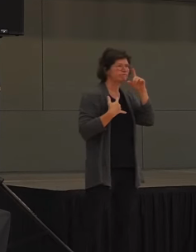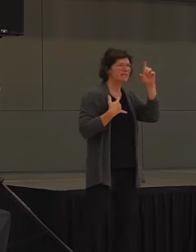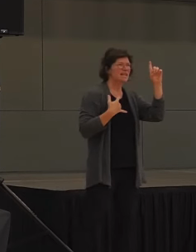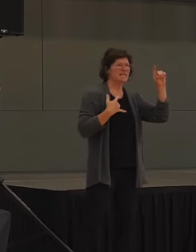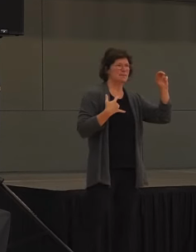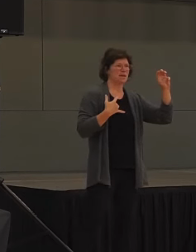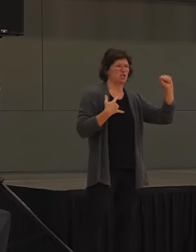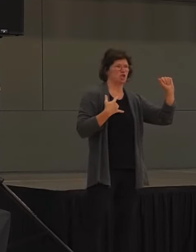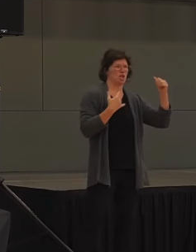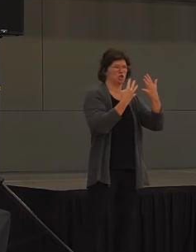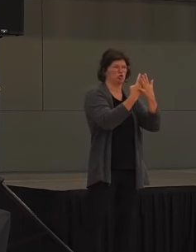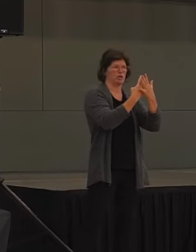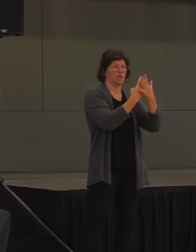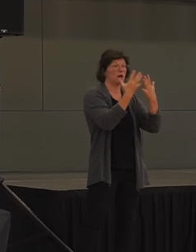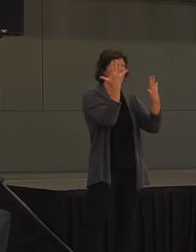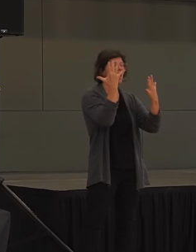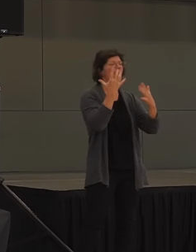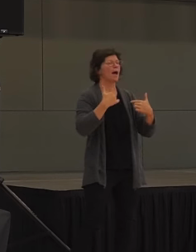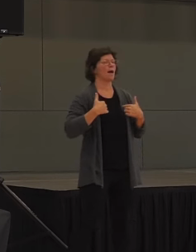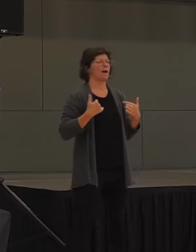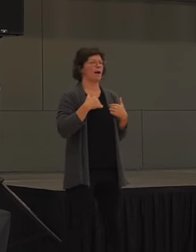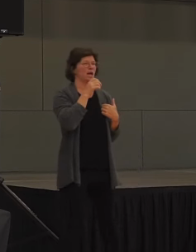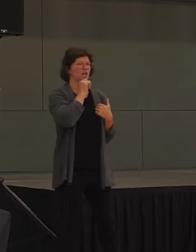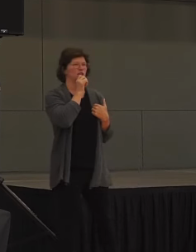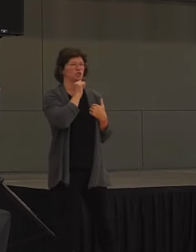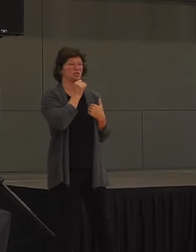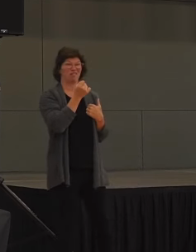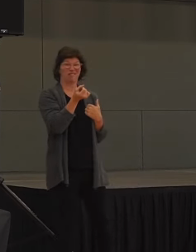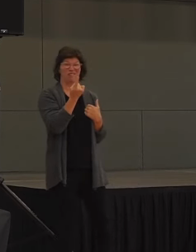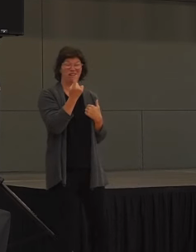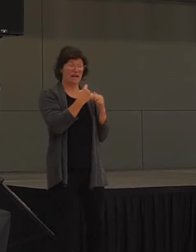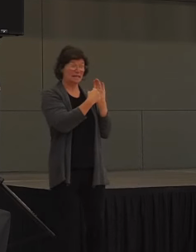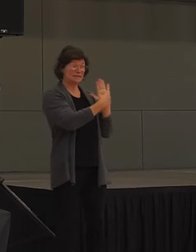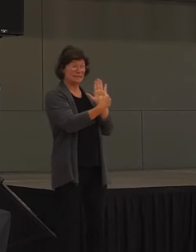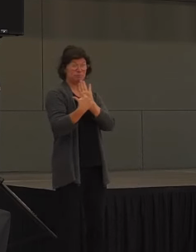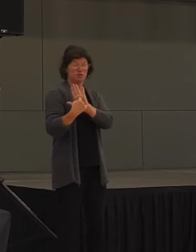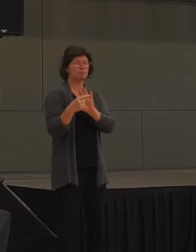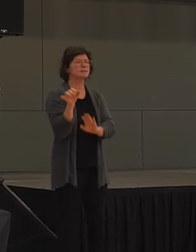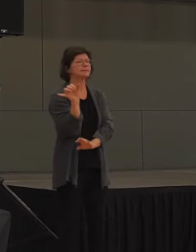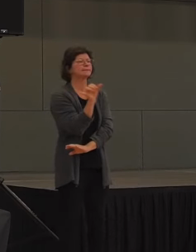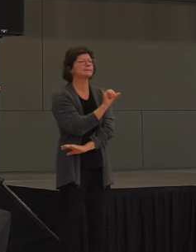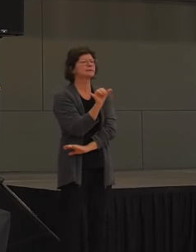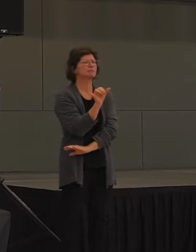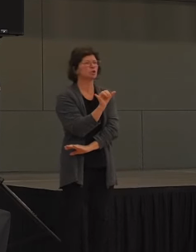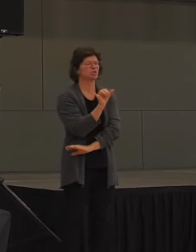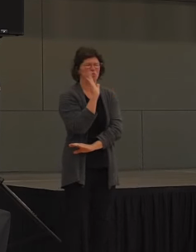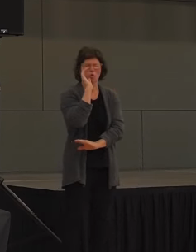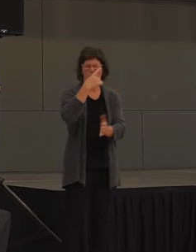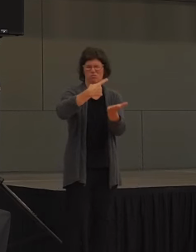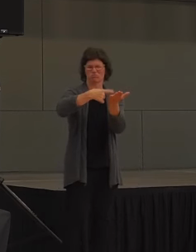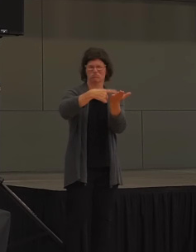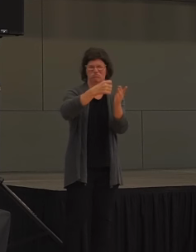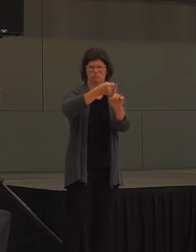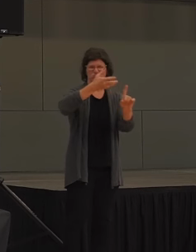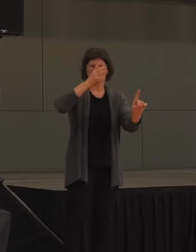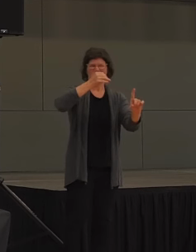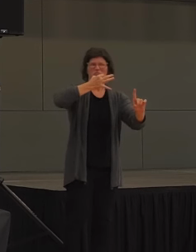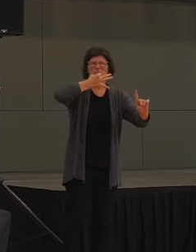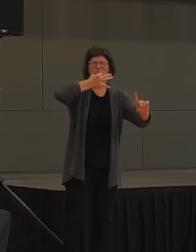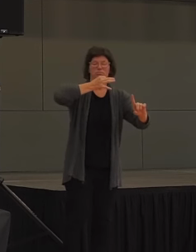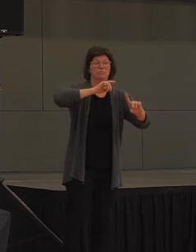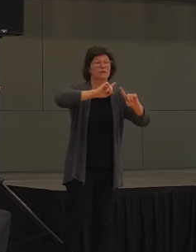age. But the symptoms were similar, right? And we'll touch base on that again in a few minutes.